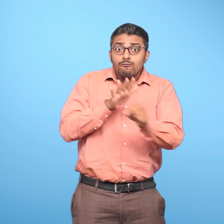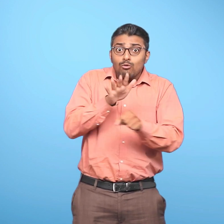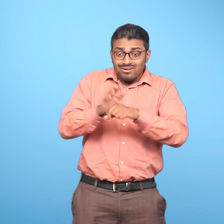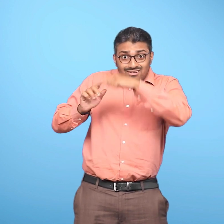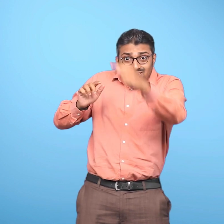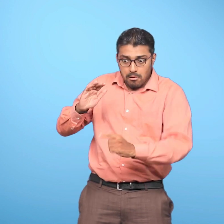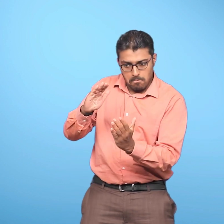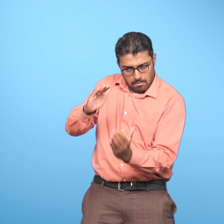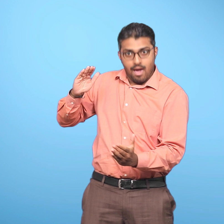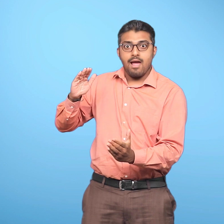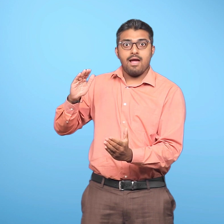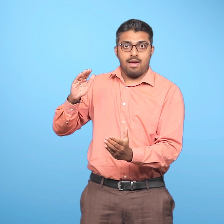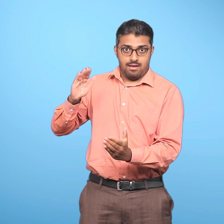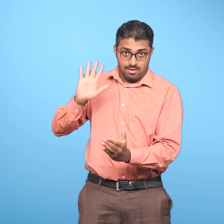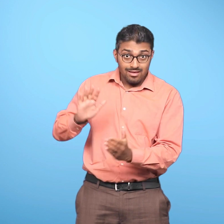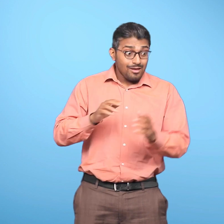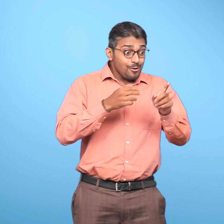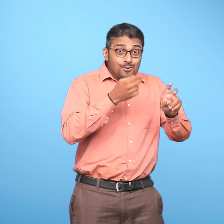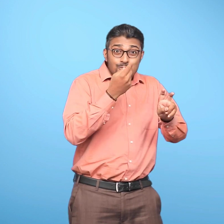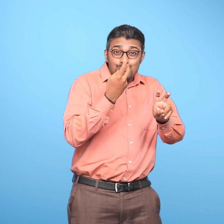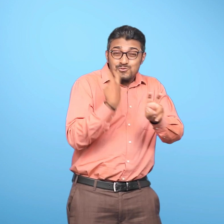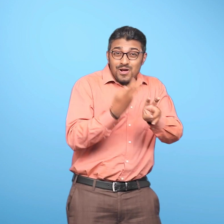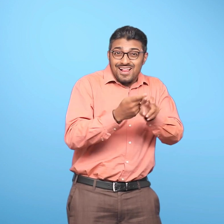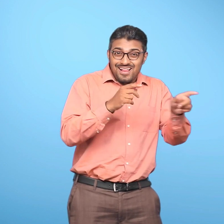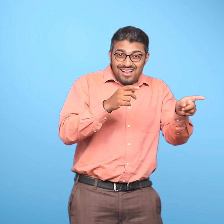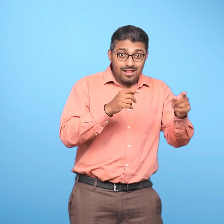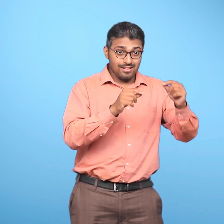On heating, the rim expands and fits onto the wheel.